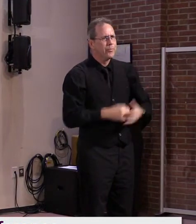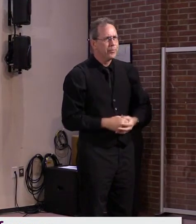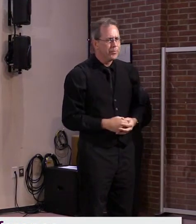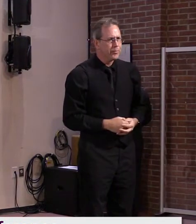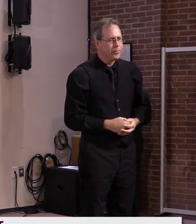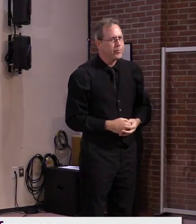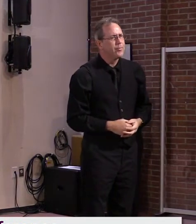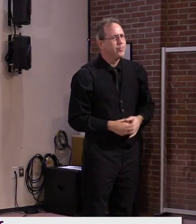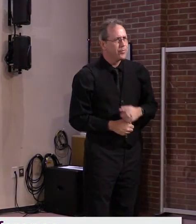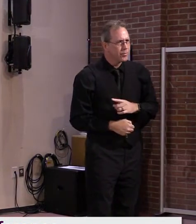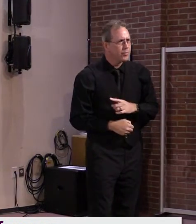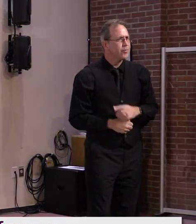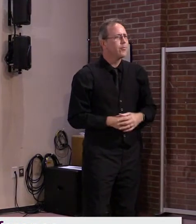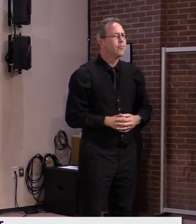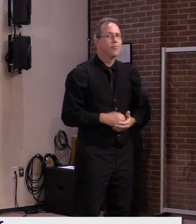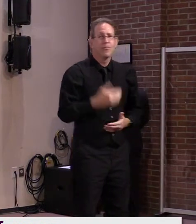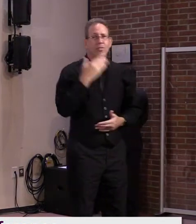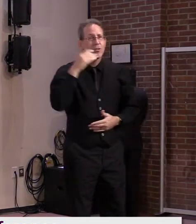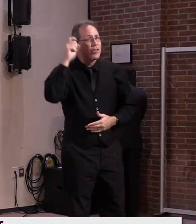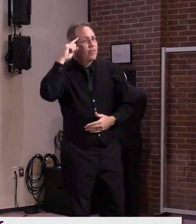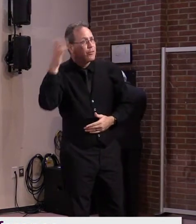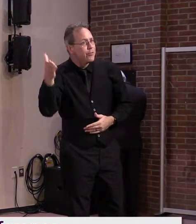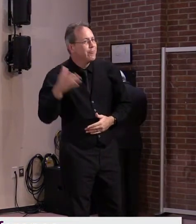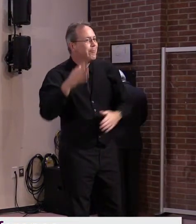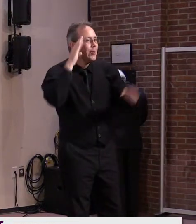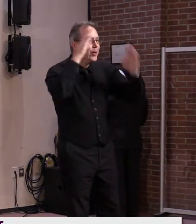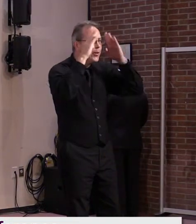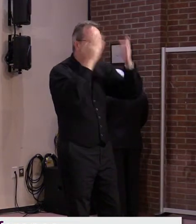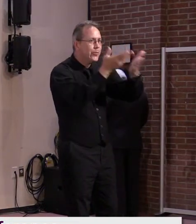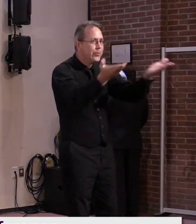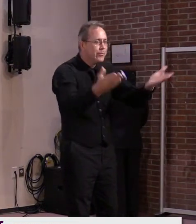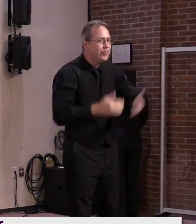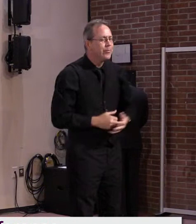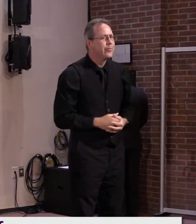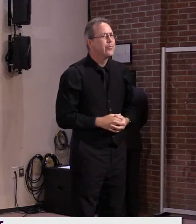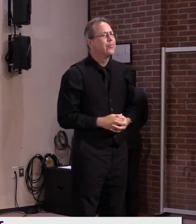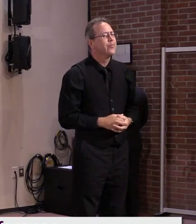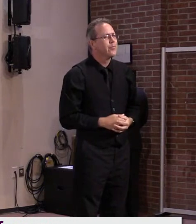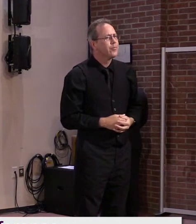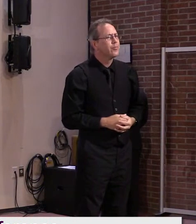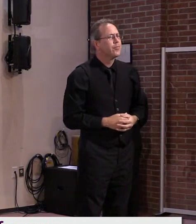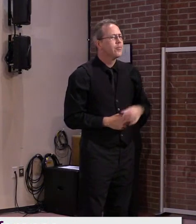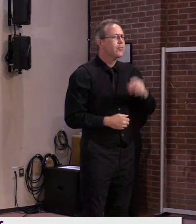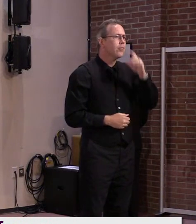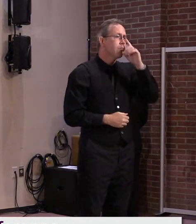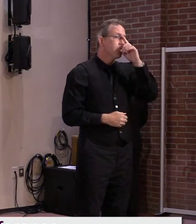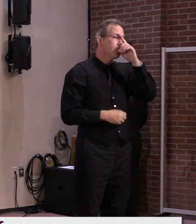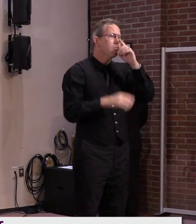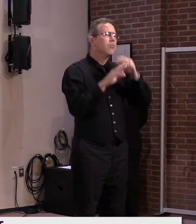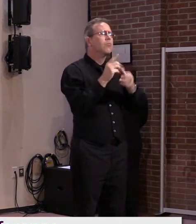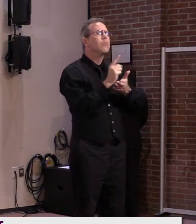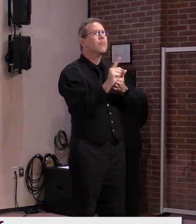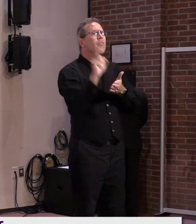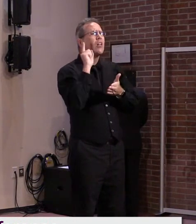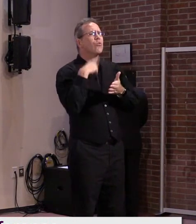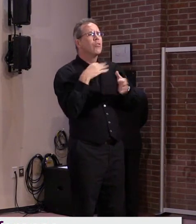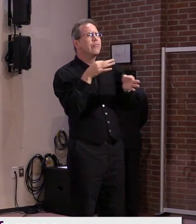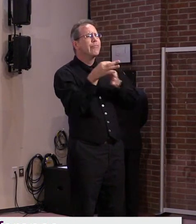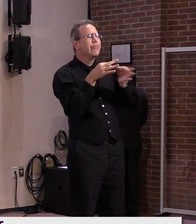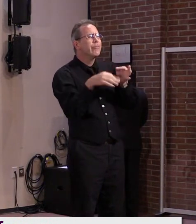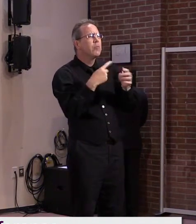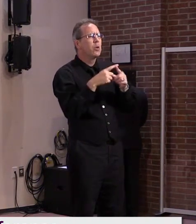Thank you, Governor. Good afternoon. Last week, I gave an overview of our pilot program for take-home PCR testing in